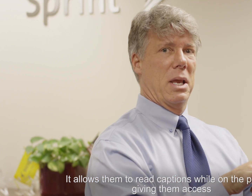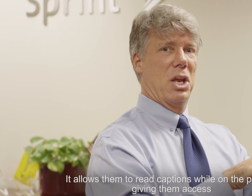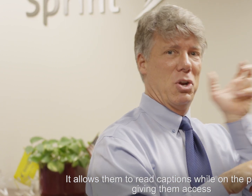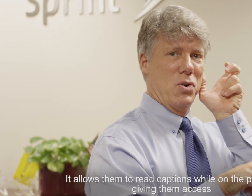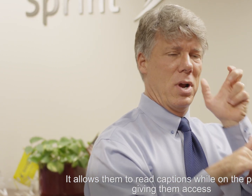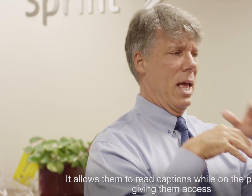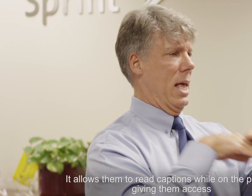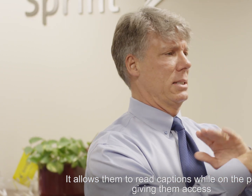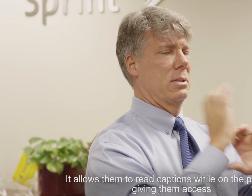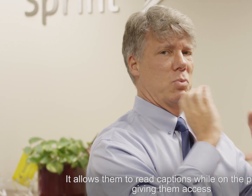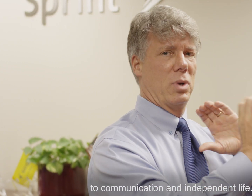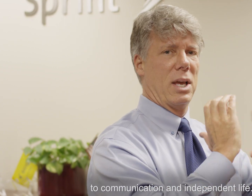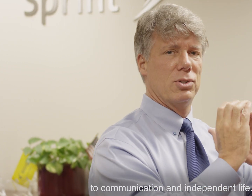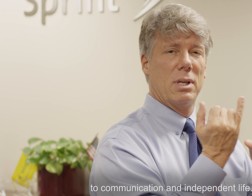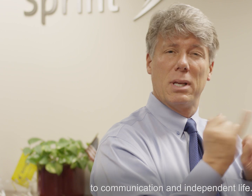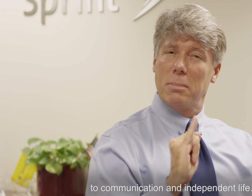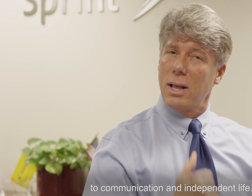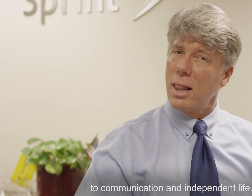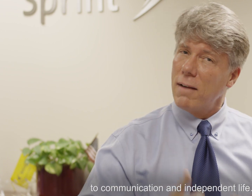giving them access to communication and independent life.